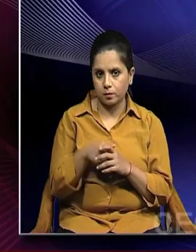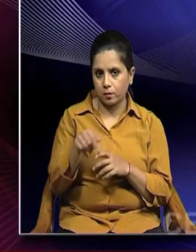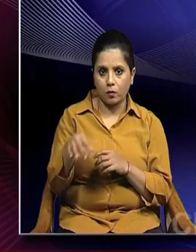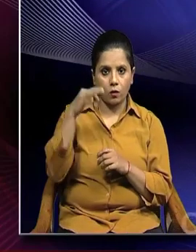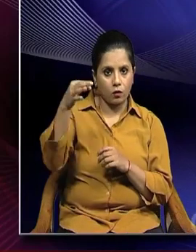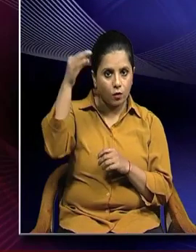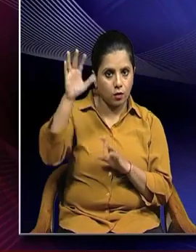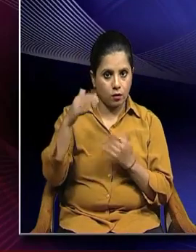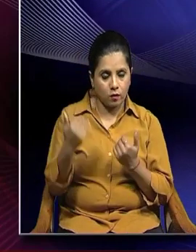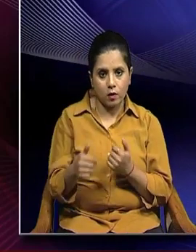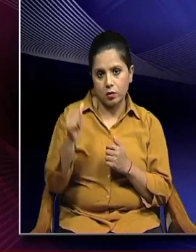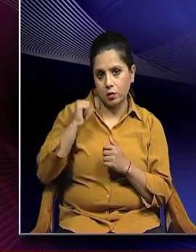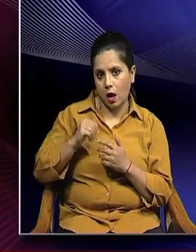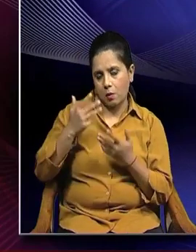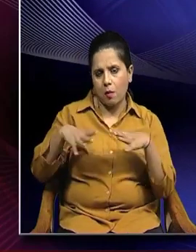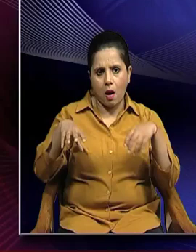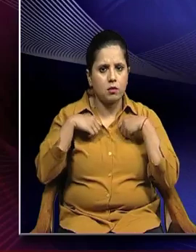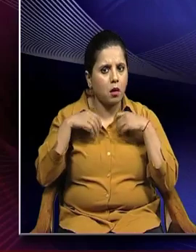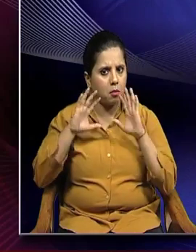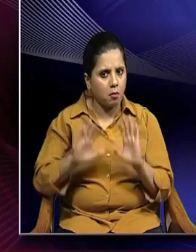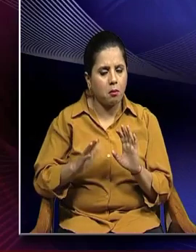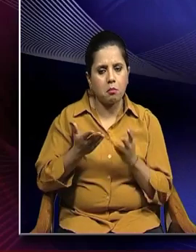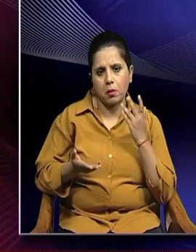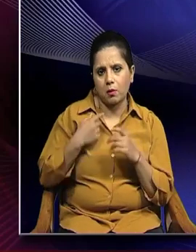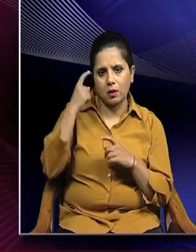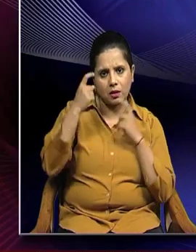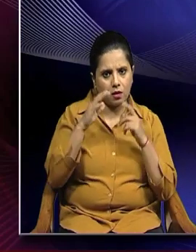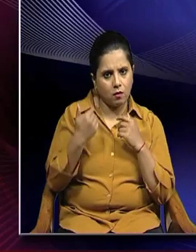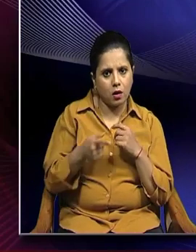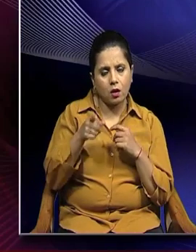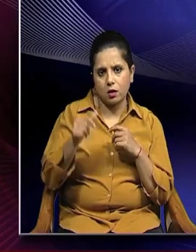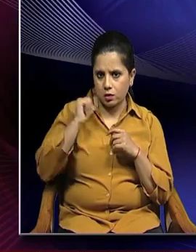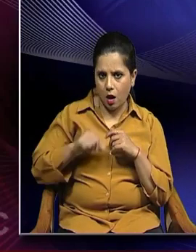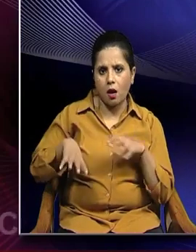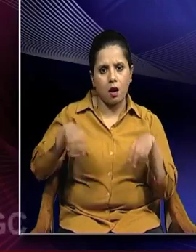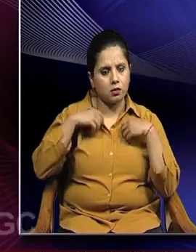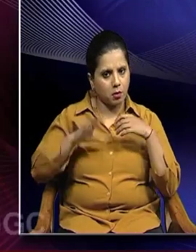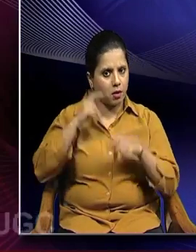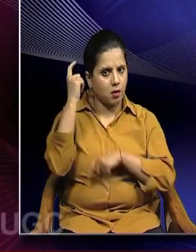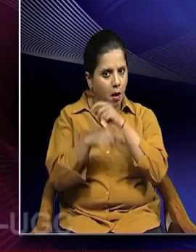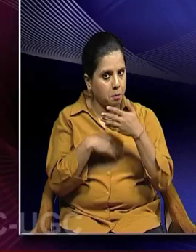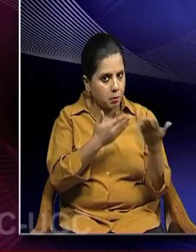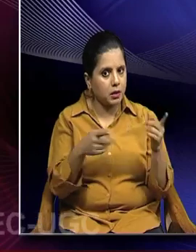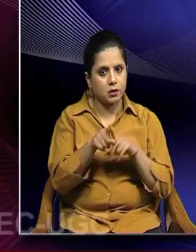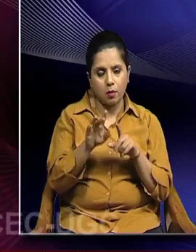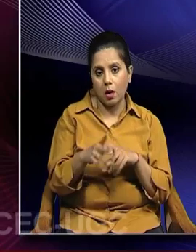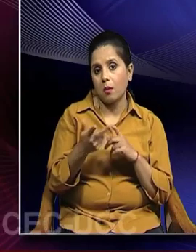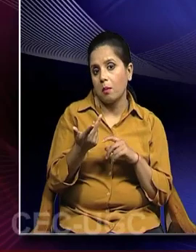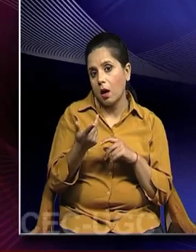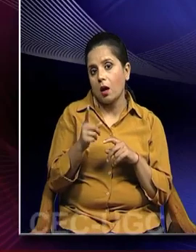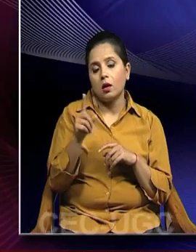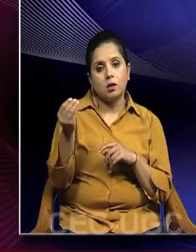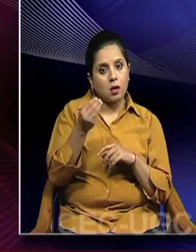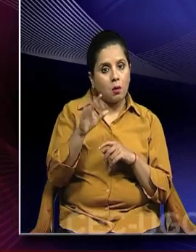future this style may be accepted, we may assume that this style may be accepted in the corporate world also, though some of